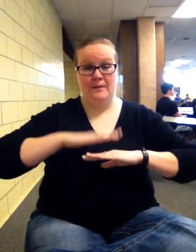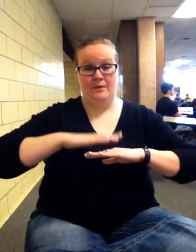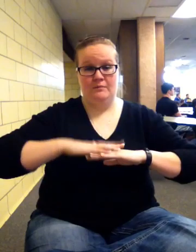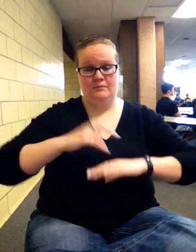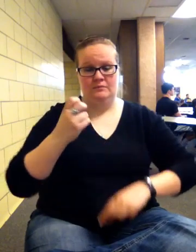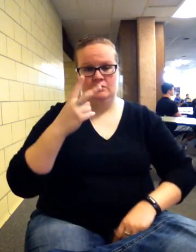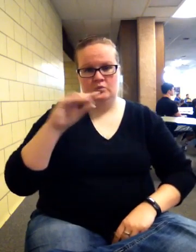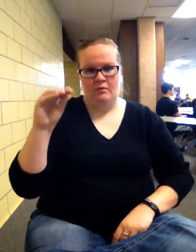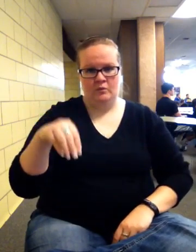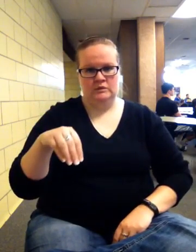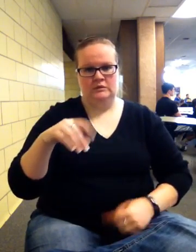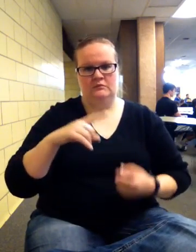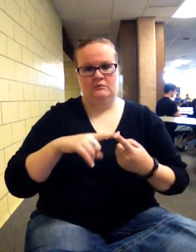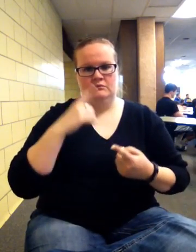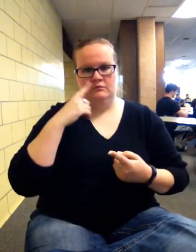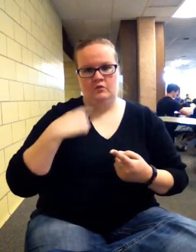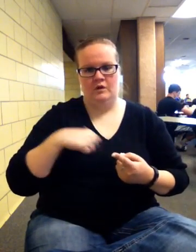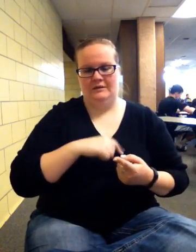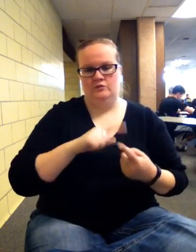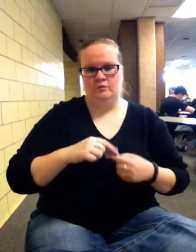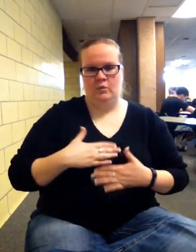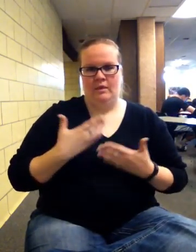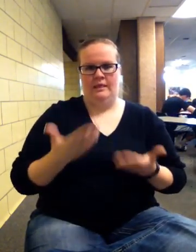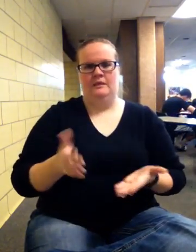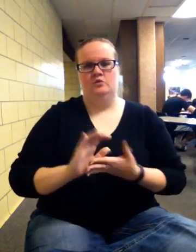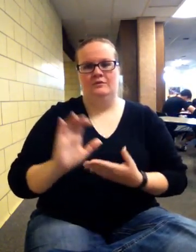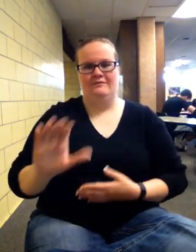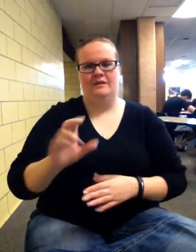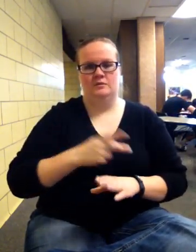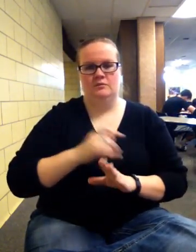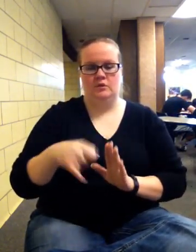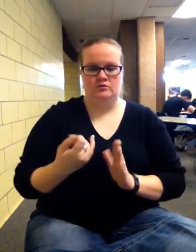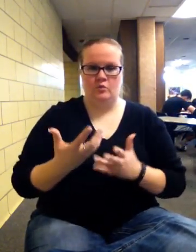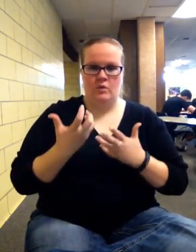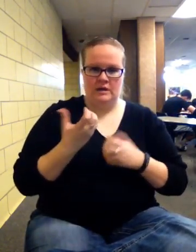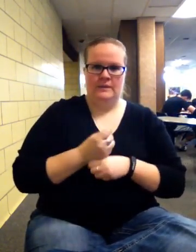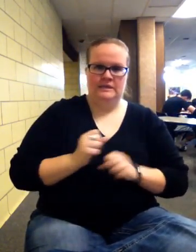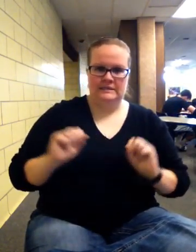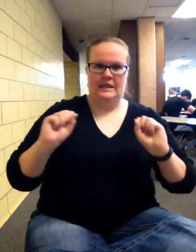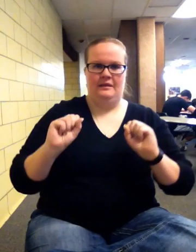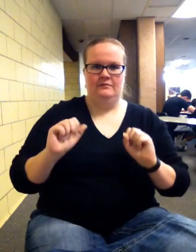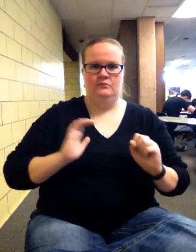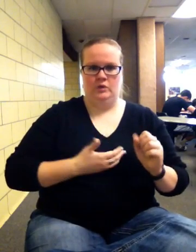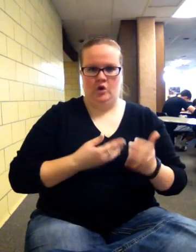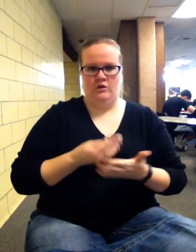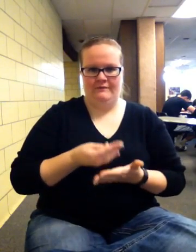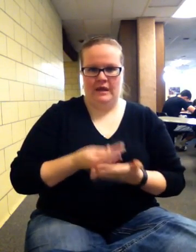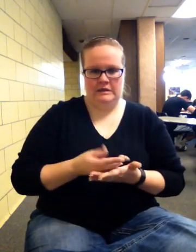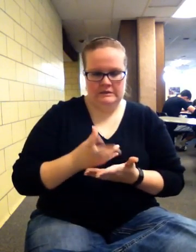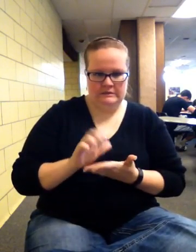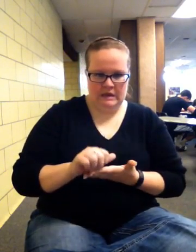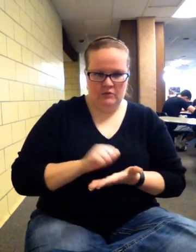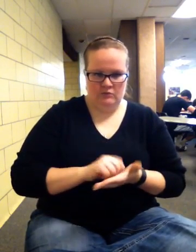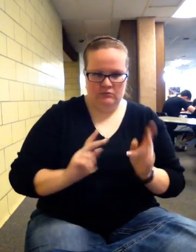% in order for us to be willing to invest in projects. So we want to be conservative. We're the finance accounting people. So we're going to put the I in as